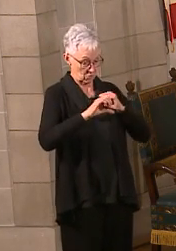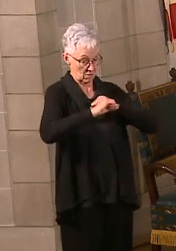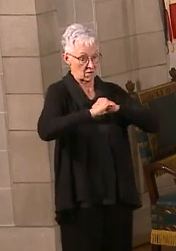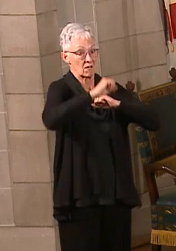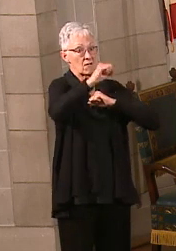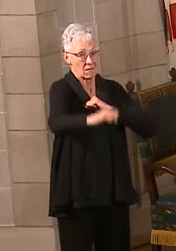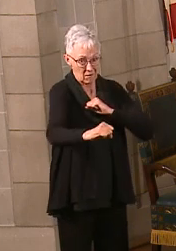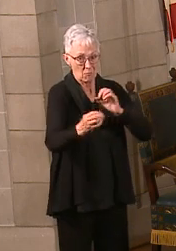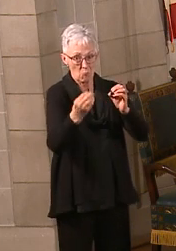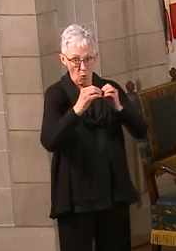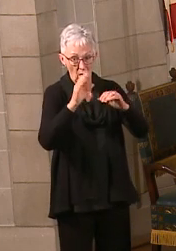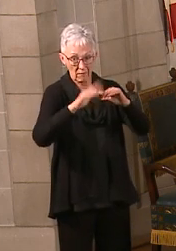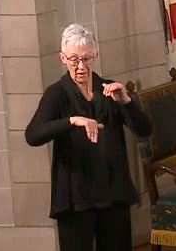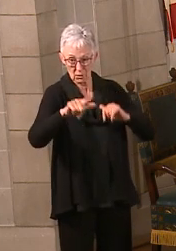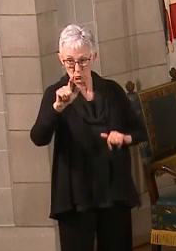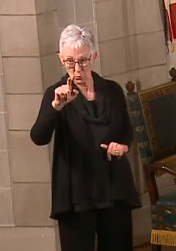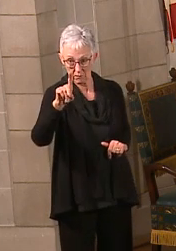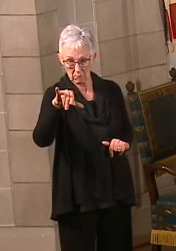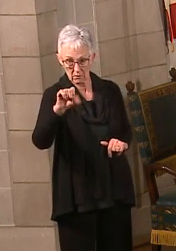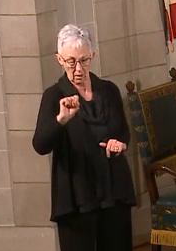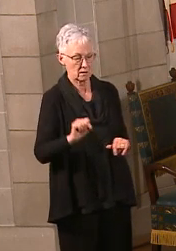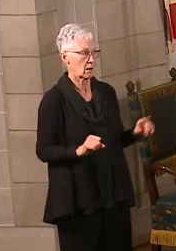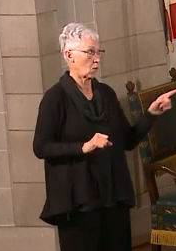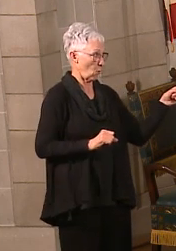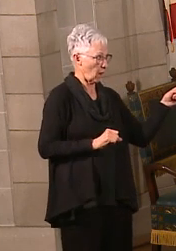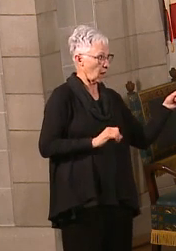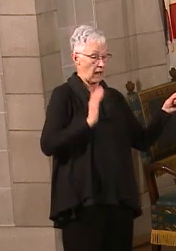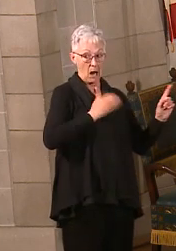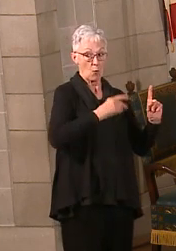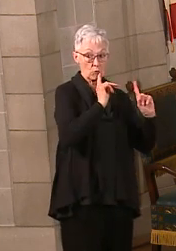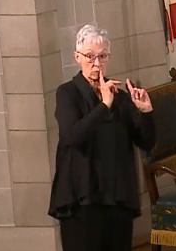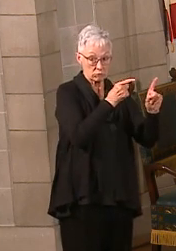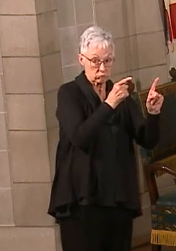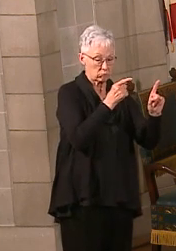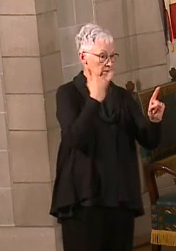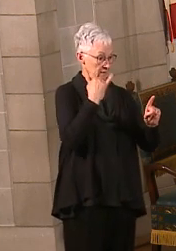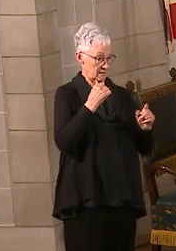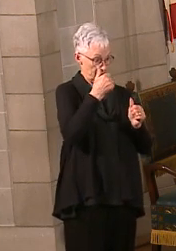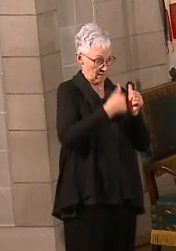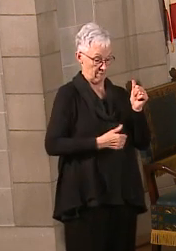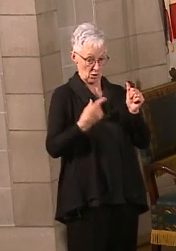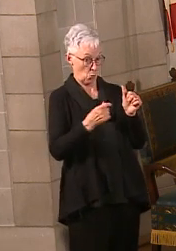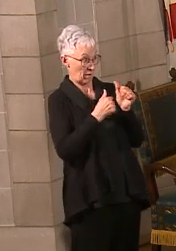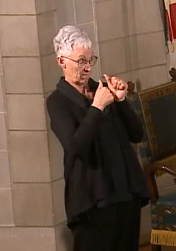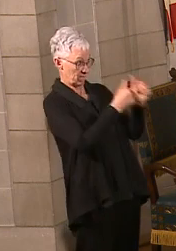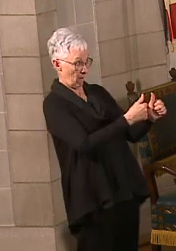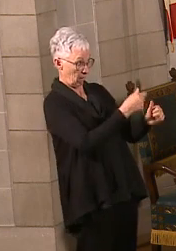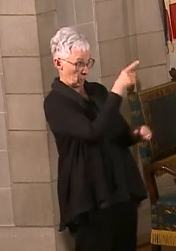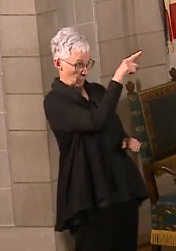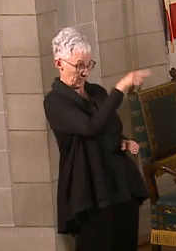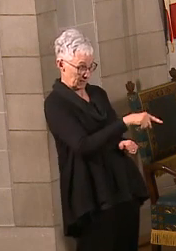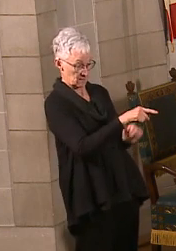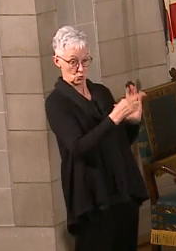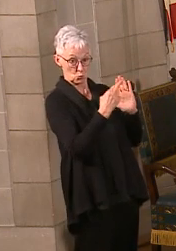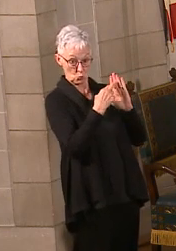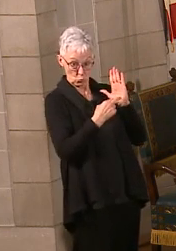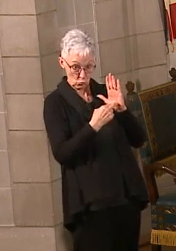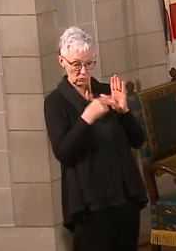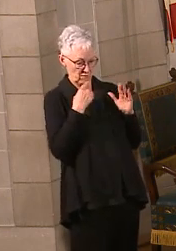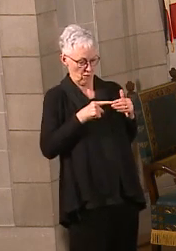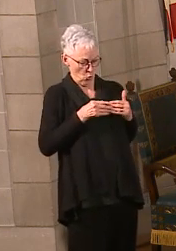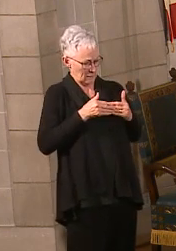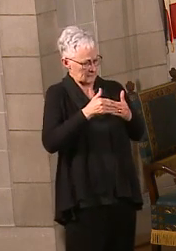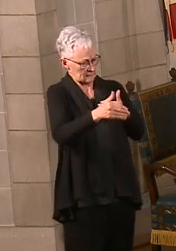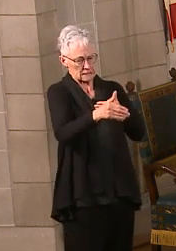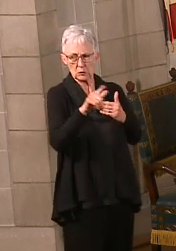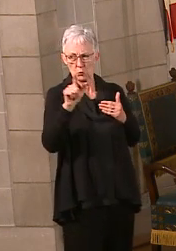these 6 rules to keep Nebraska healthy, that we should really take a whack at the spread of the virus. Again, we're expecting that we're